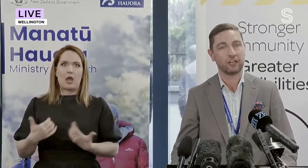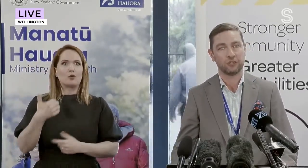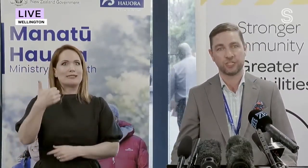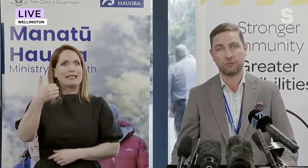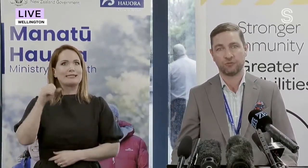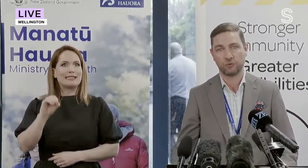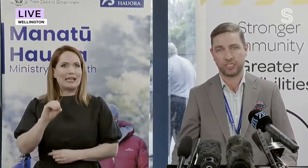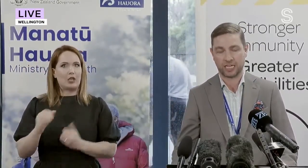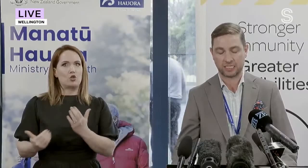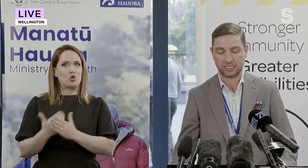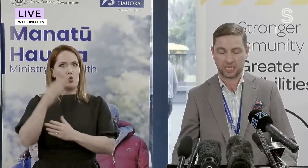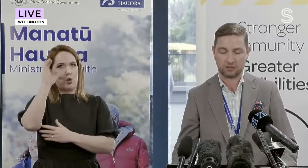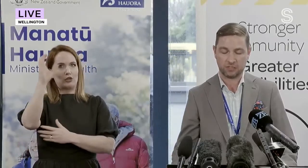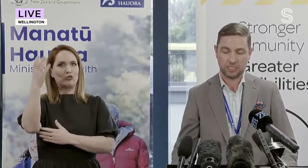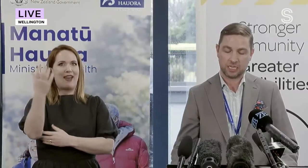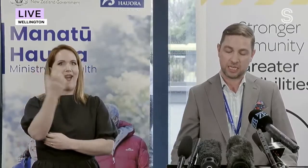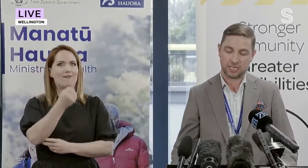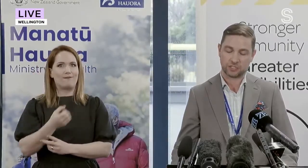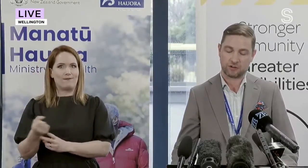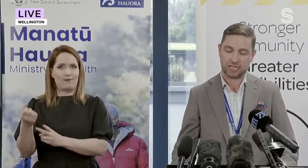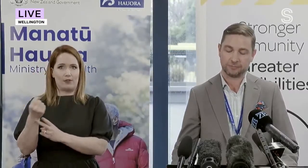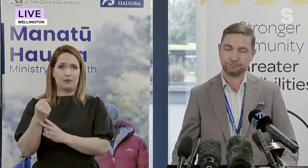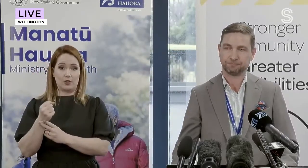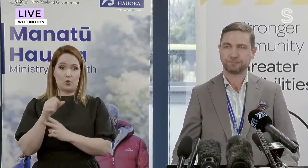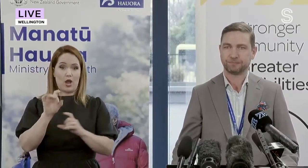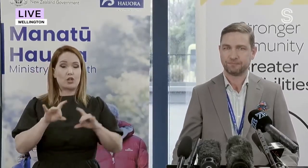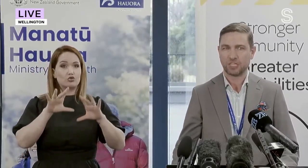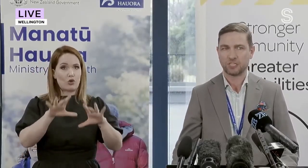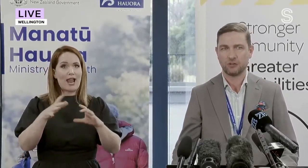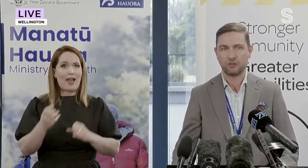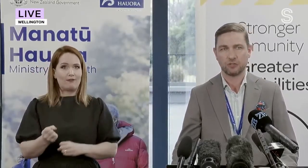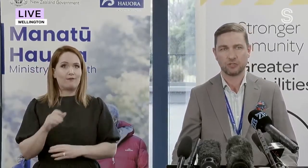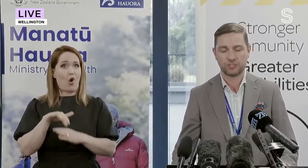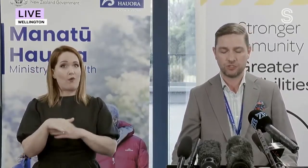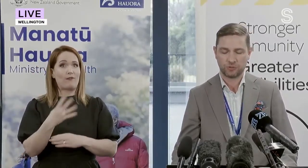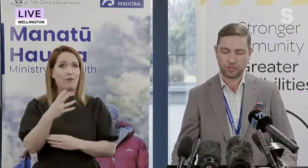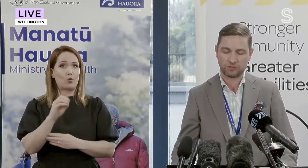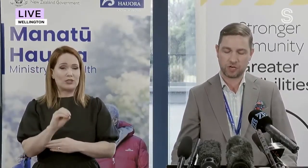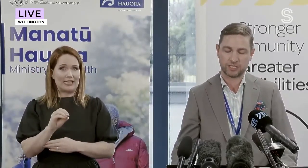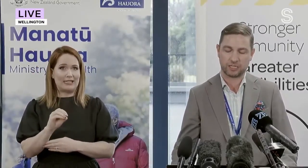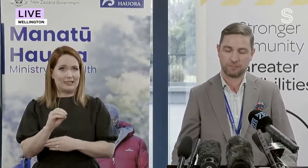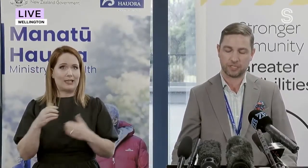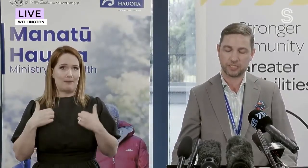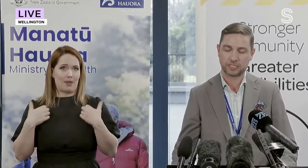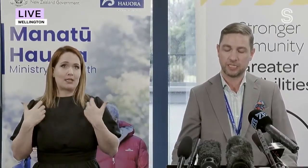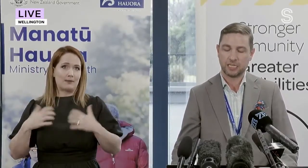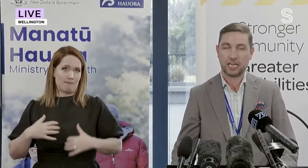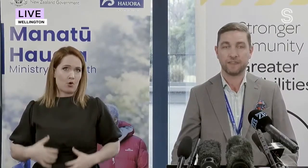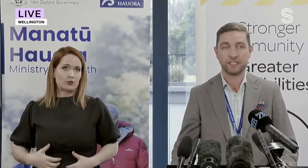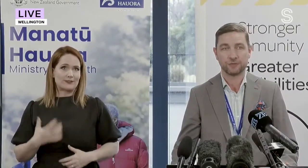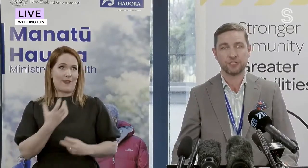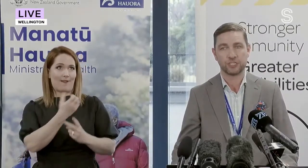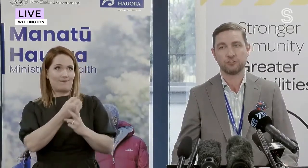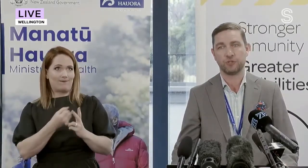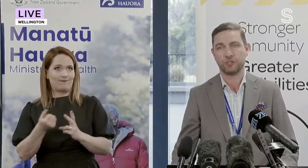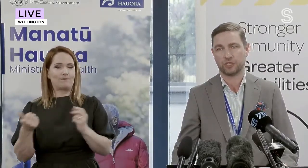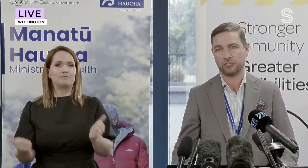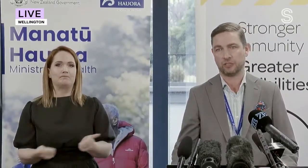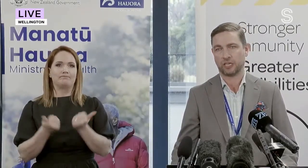and that includes over 40 cases now in Australia. So concerned with those rising numbers and the